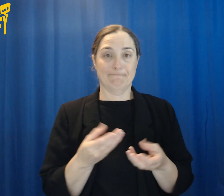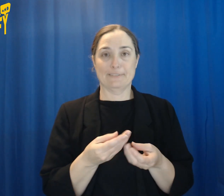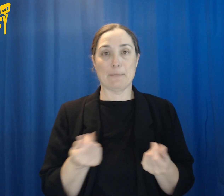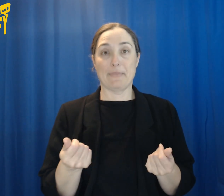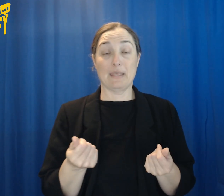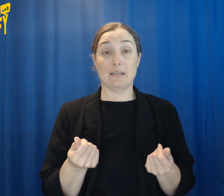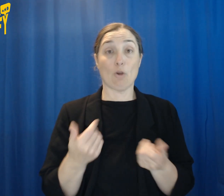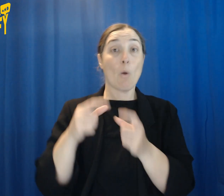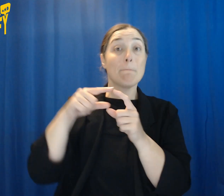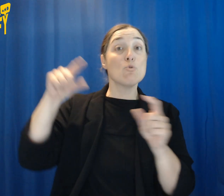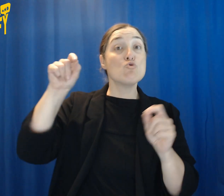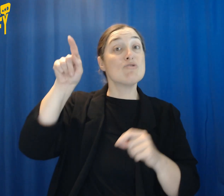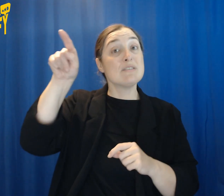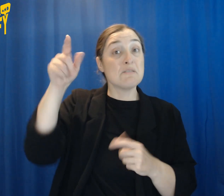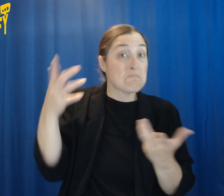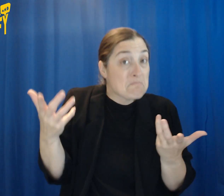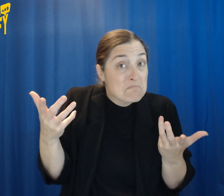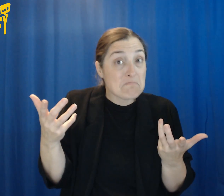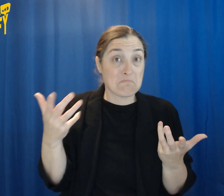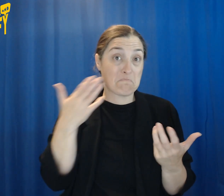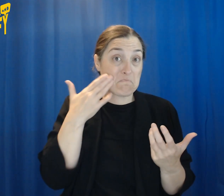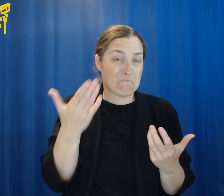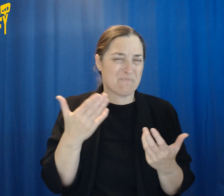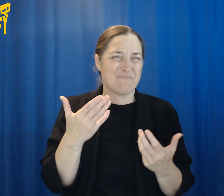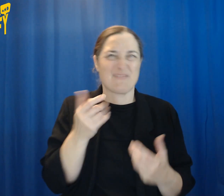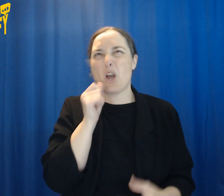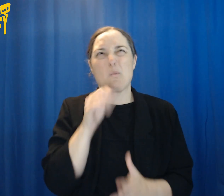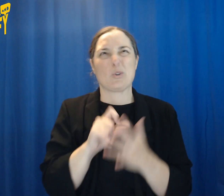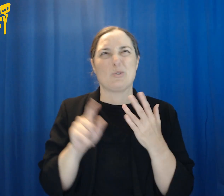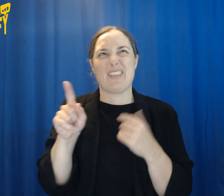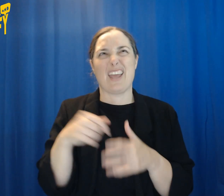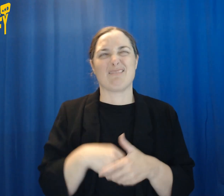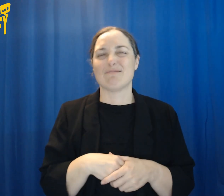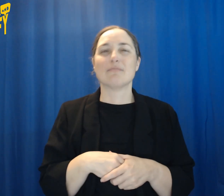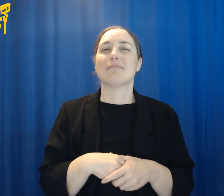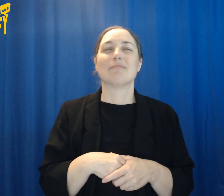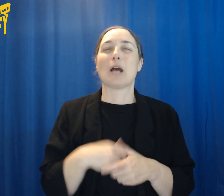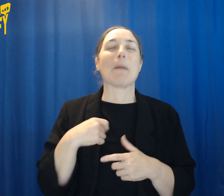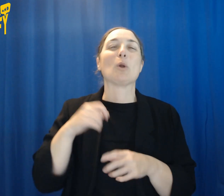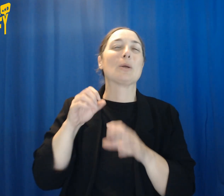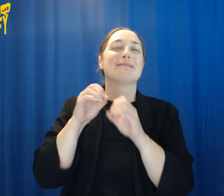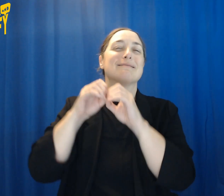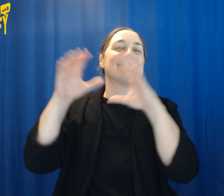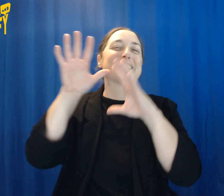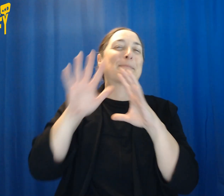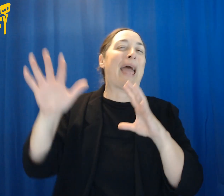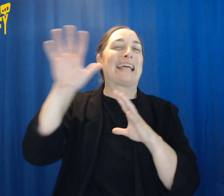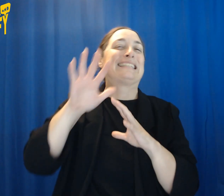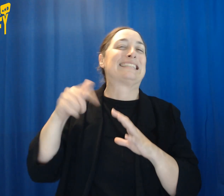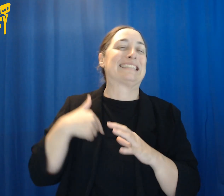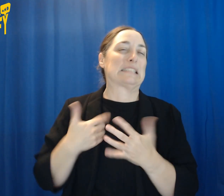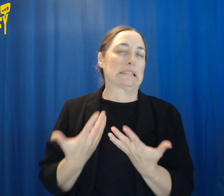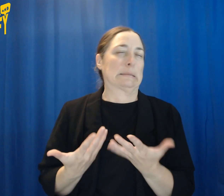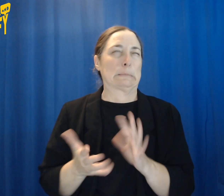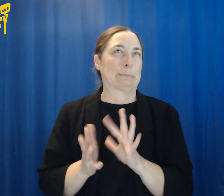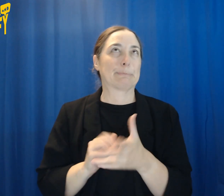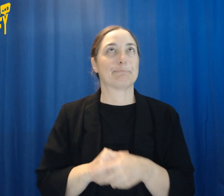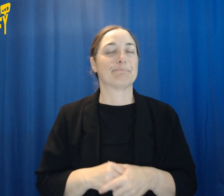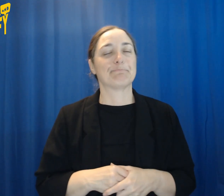moon. Who knows? I won't do that, though. I'm not a space girl. I don't think that would happen. One